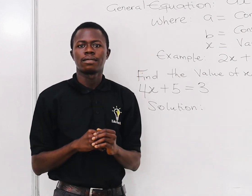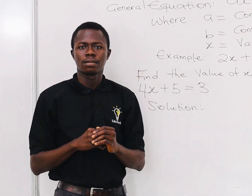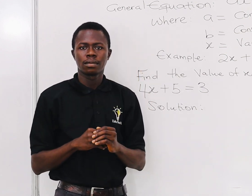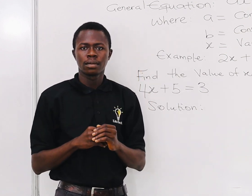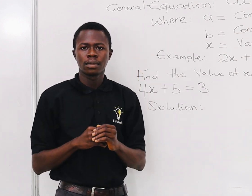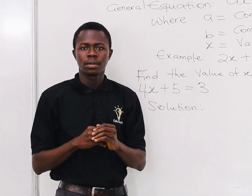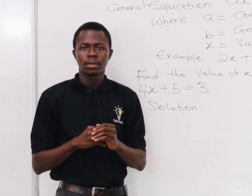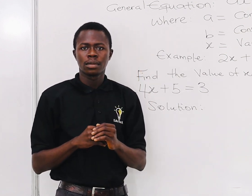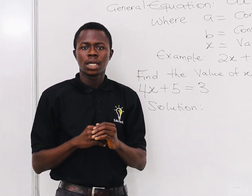becomes negative.